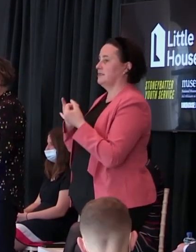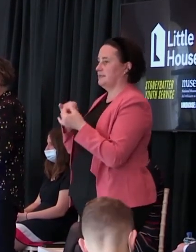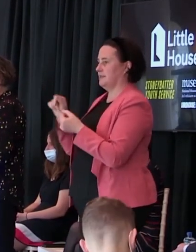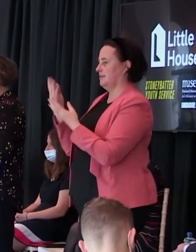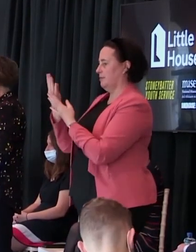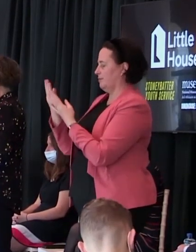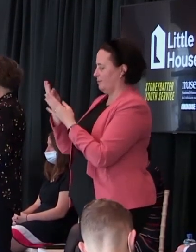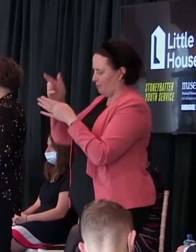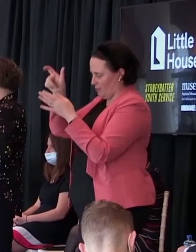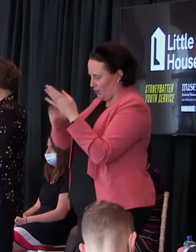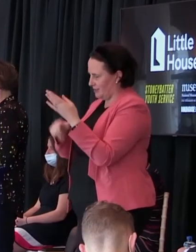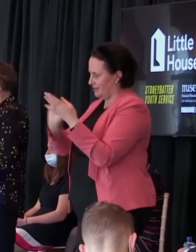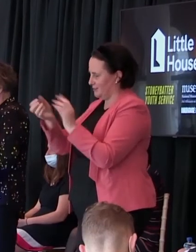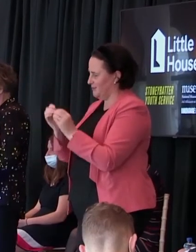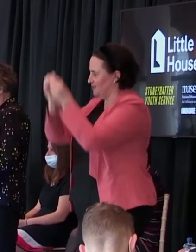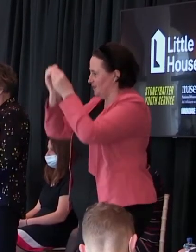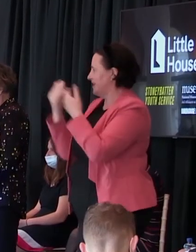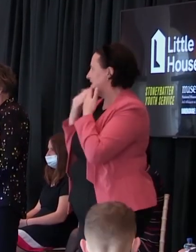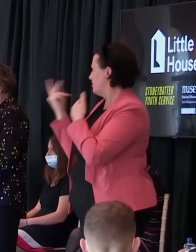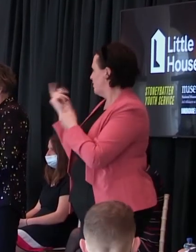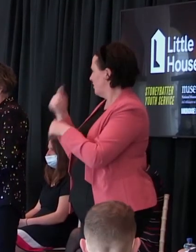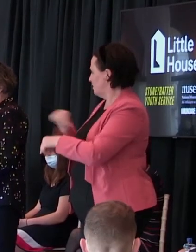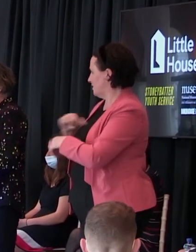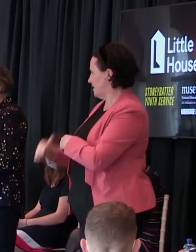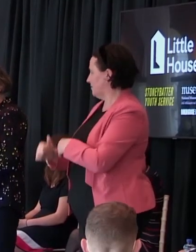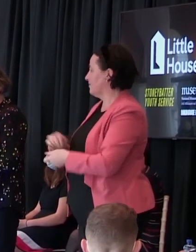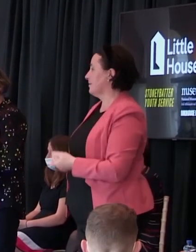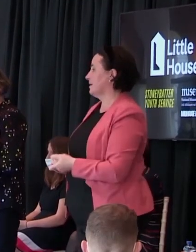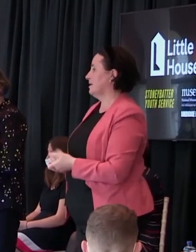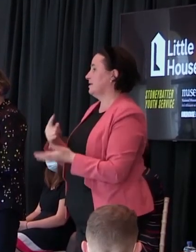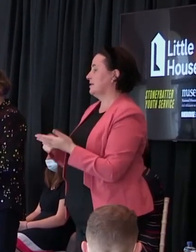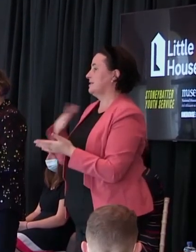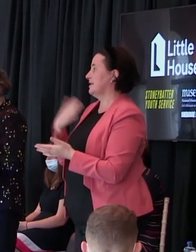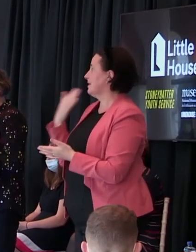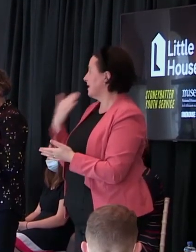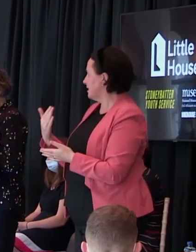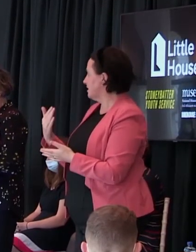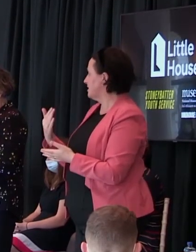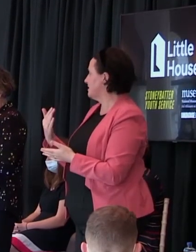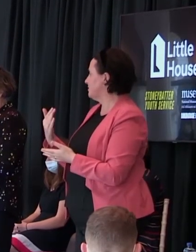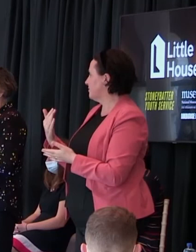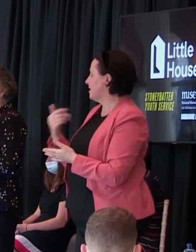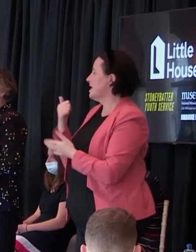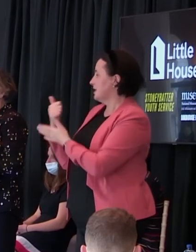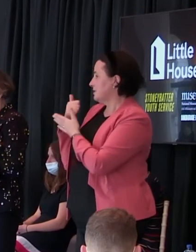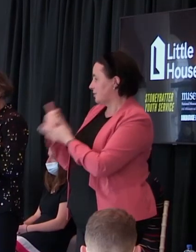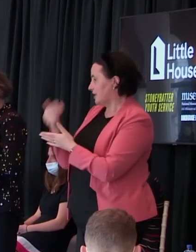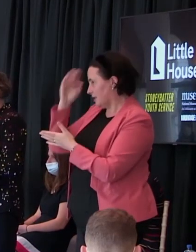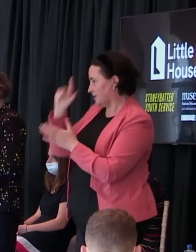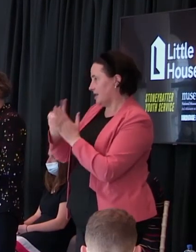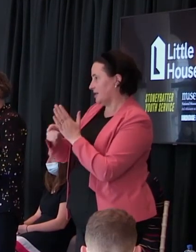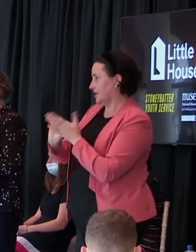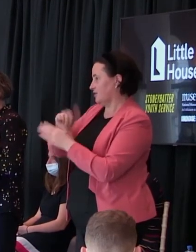the artworks. And I'm so delighted that you could both make it today. I'd also like to thank the support of the Irish